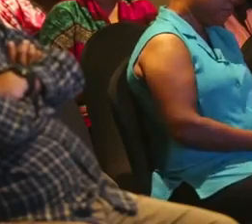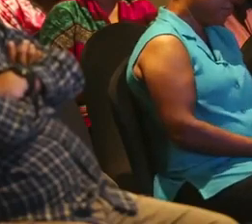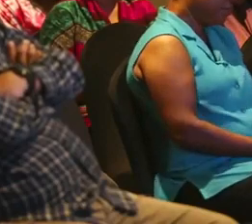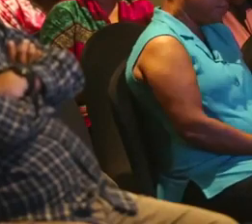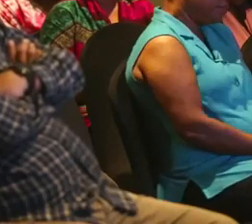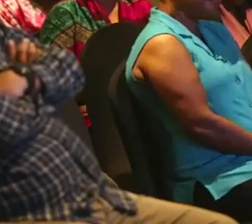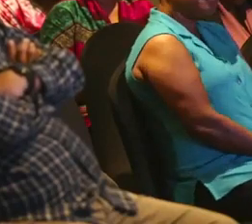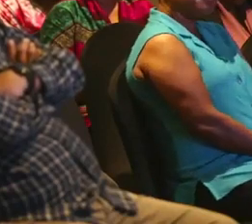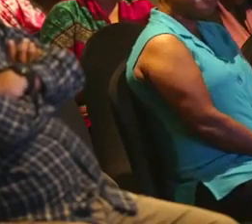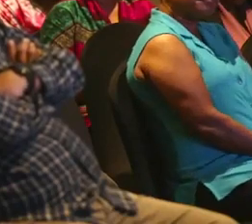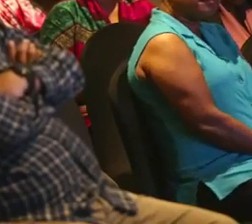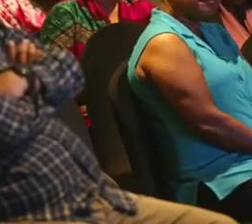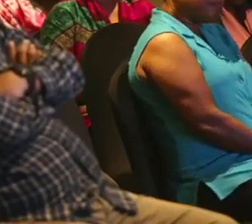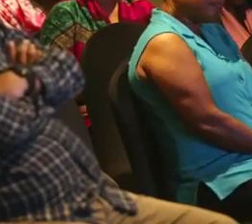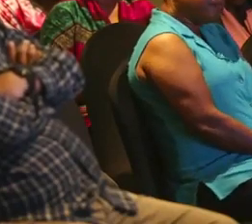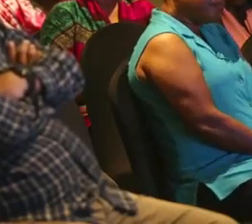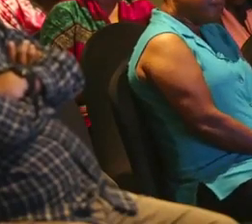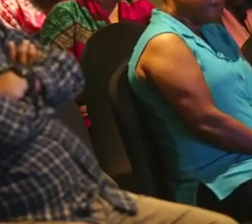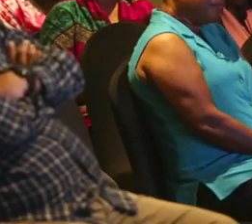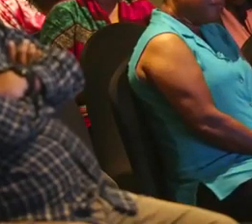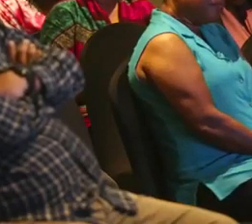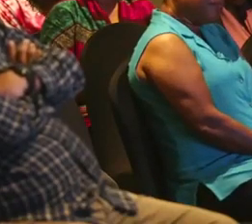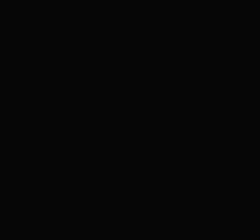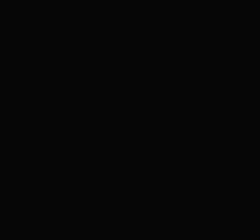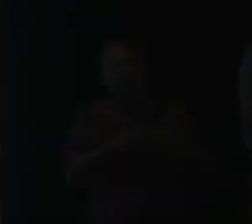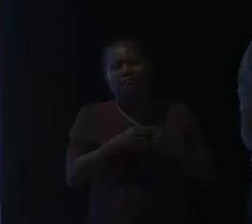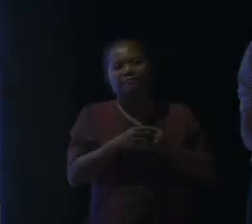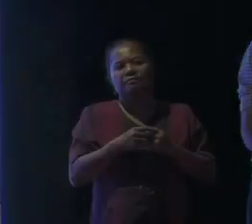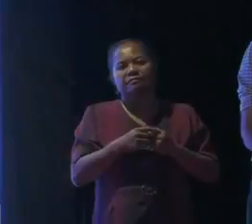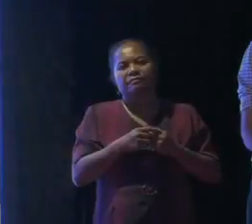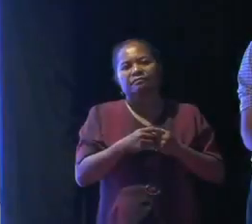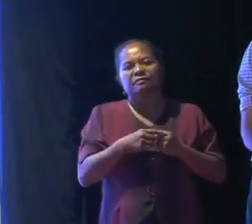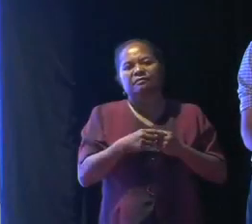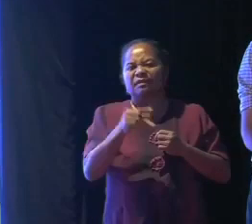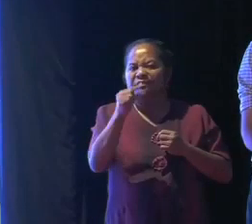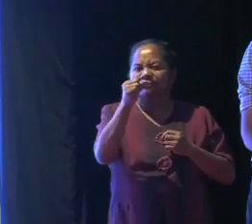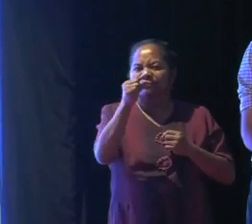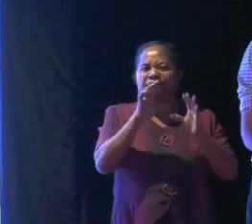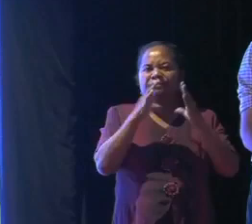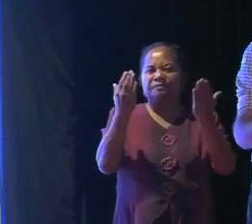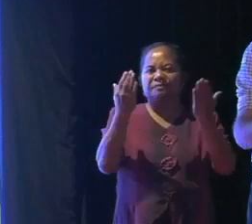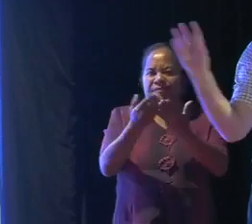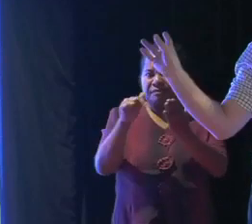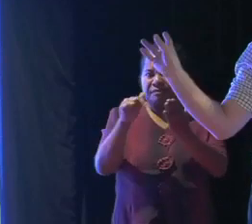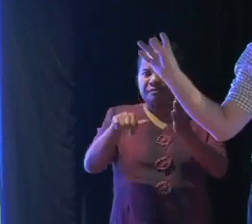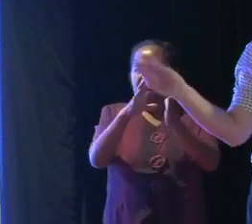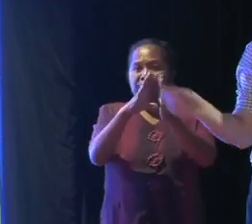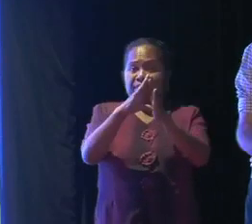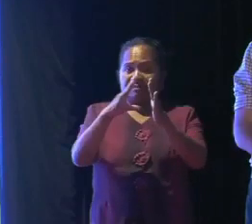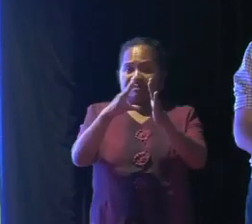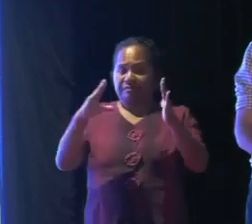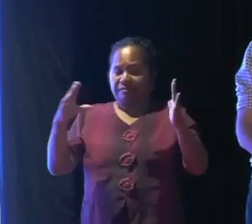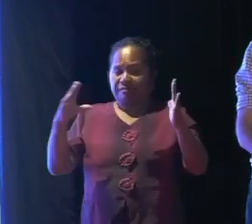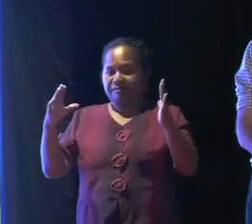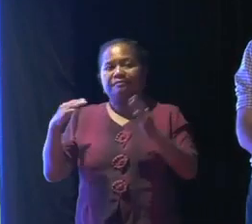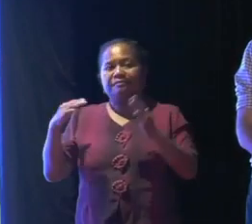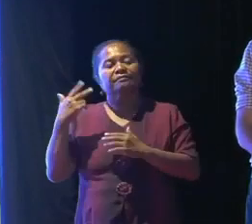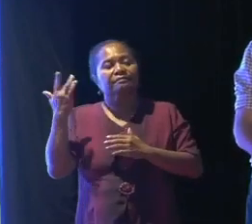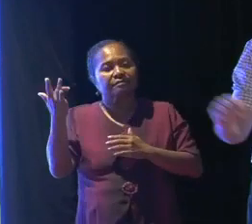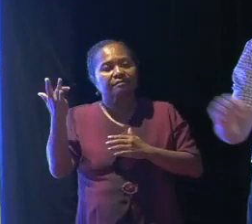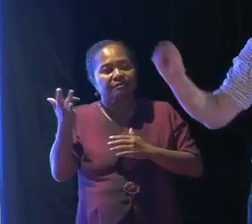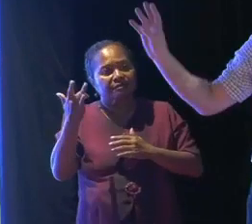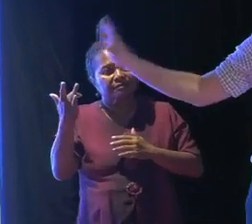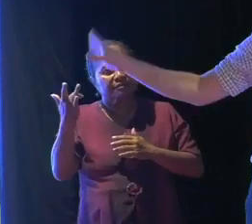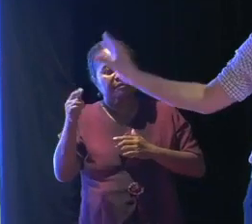you're actually one of only a very few groups in PNG to see the online lodgement process.